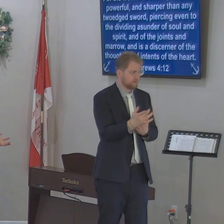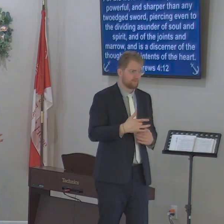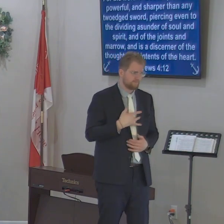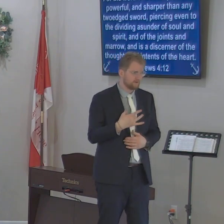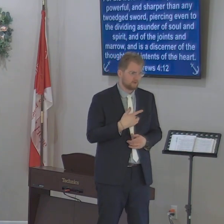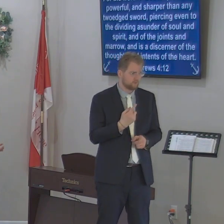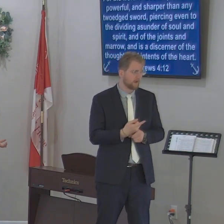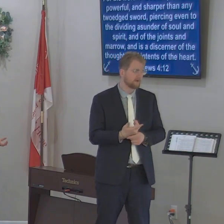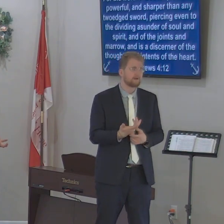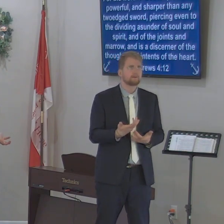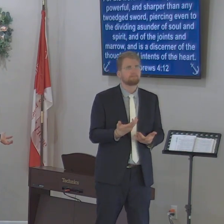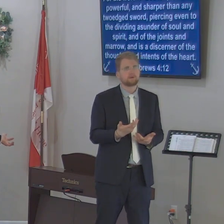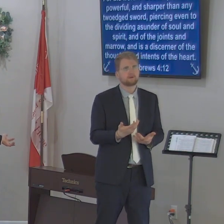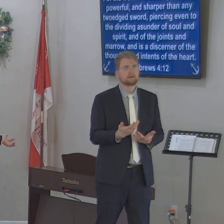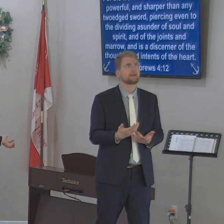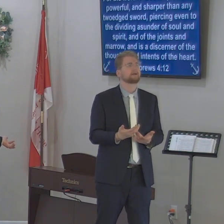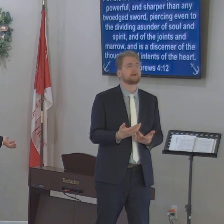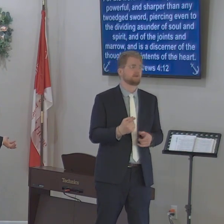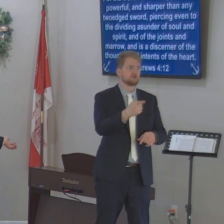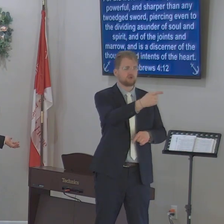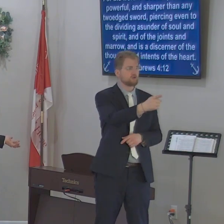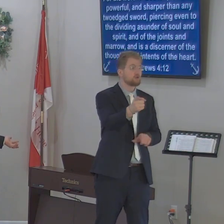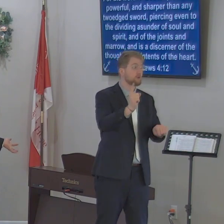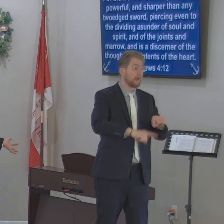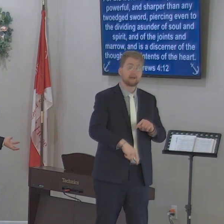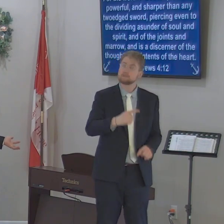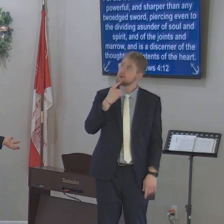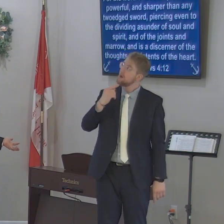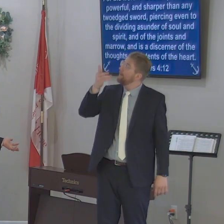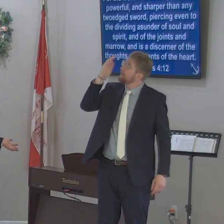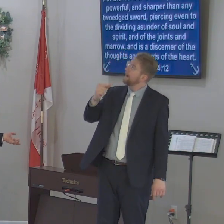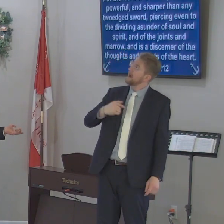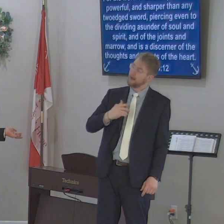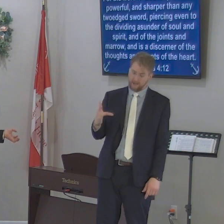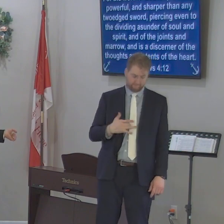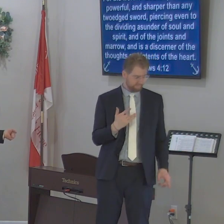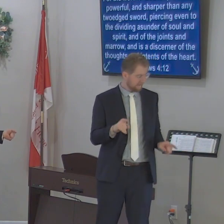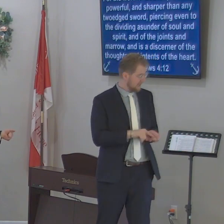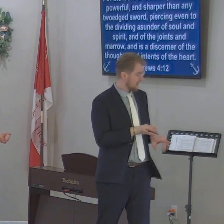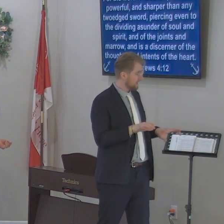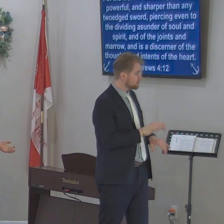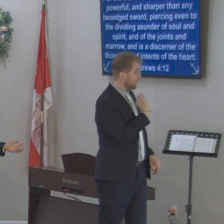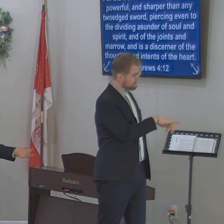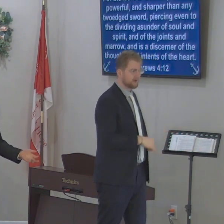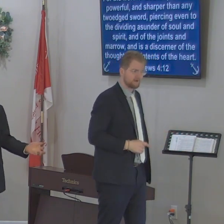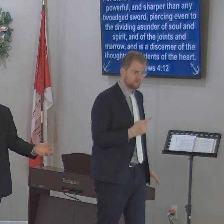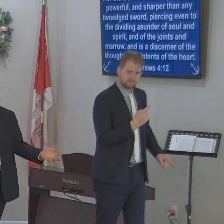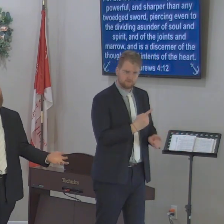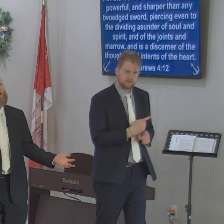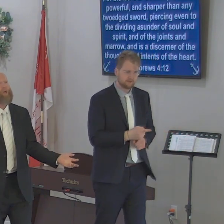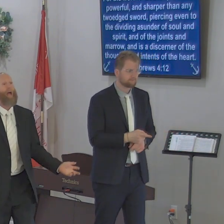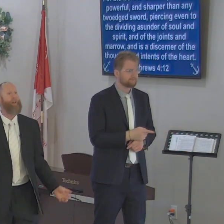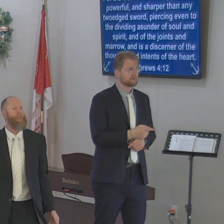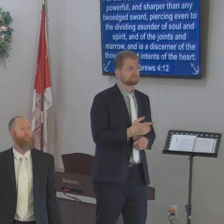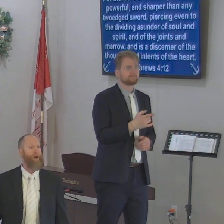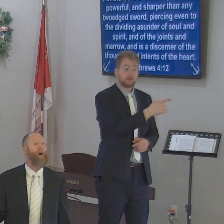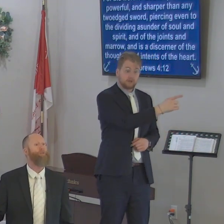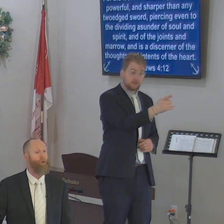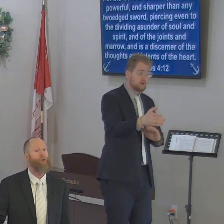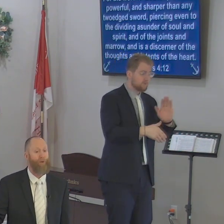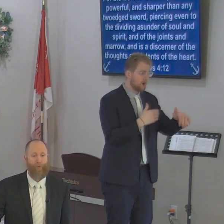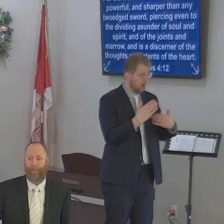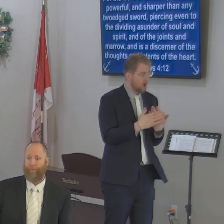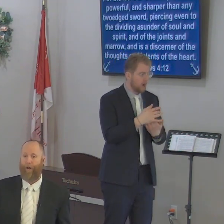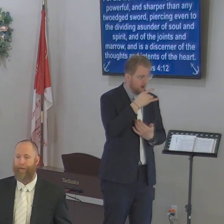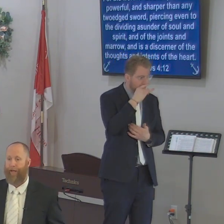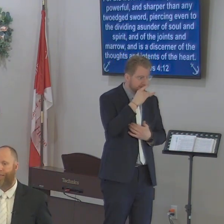just feel like doing this. Now, if you were a child and you had parents, which everybody in here was, some of us a long time ago, how did that fare out for